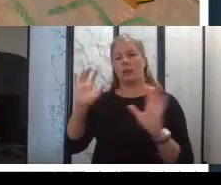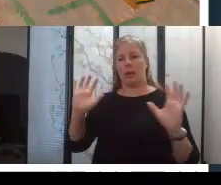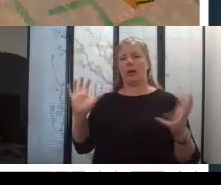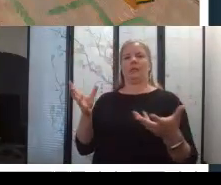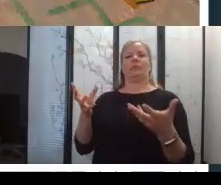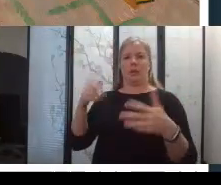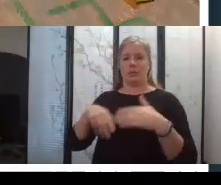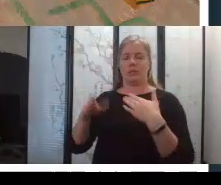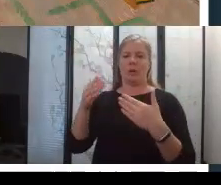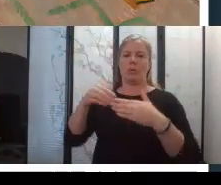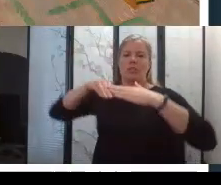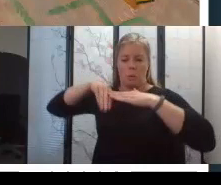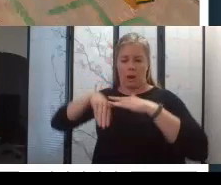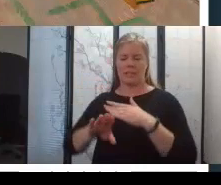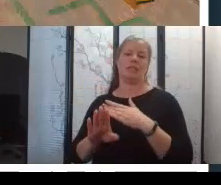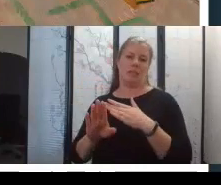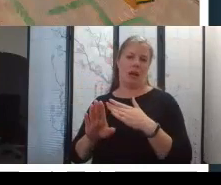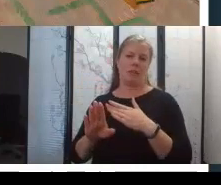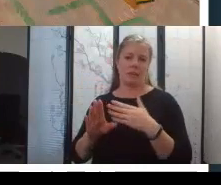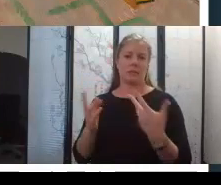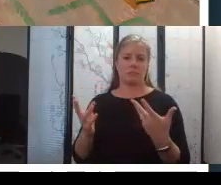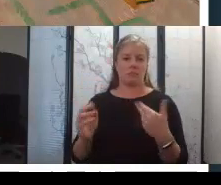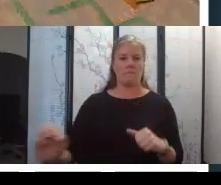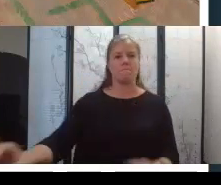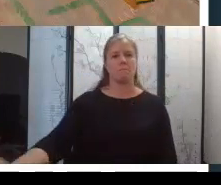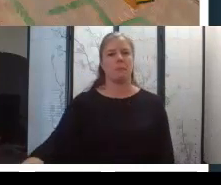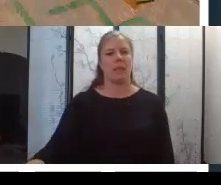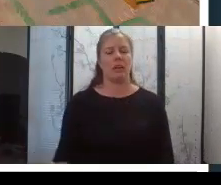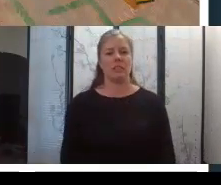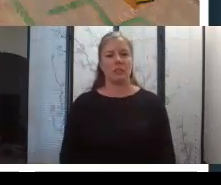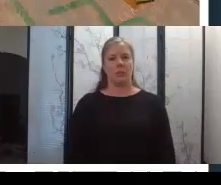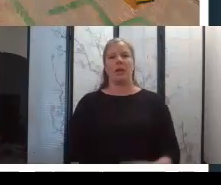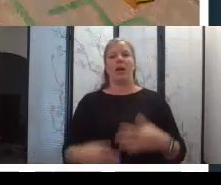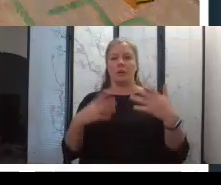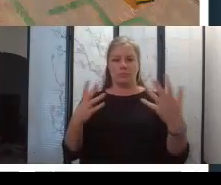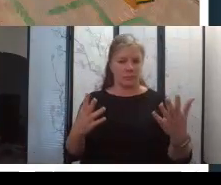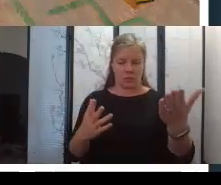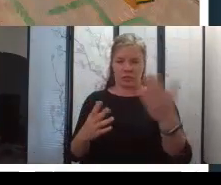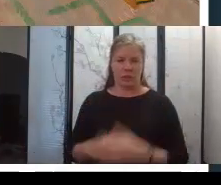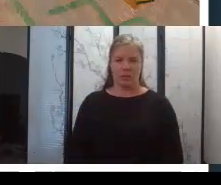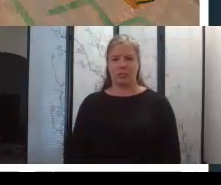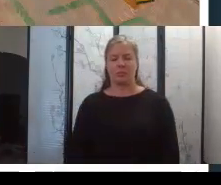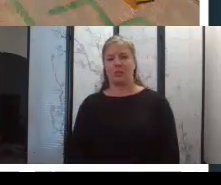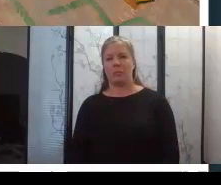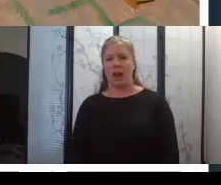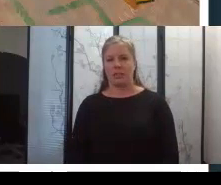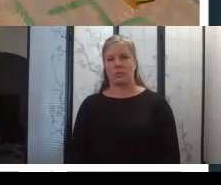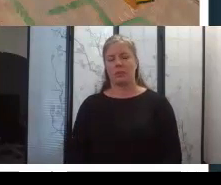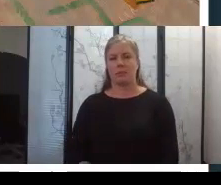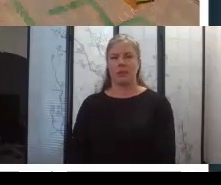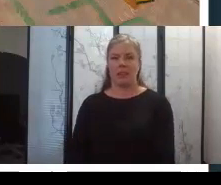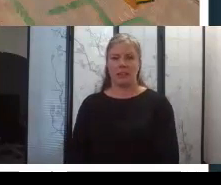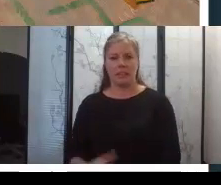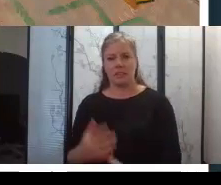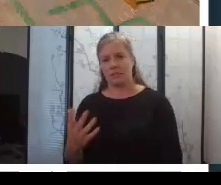and talk about what you saw once you walked into the office, okay? All right, so just an option to practice